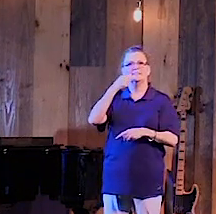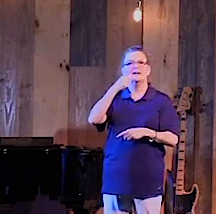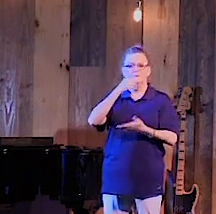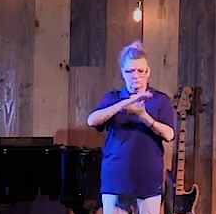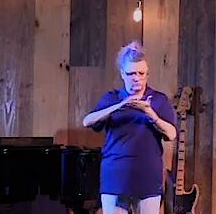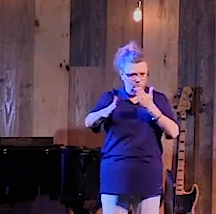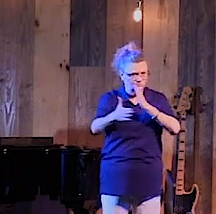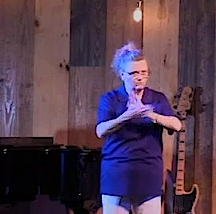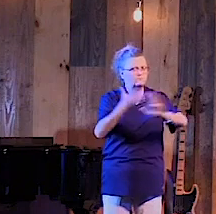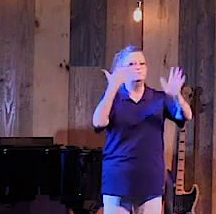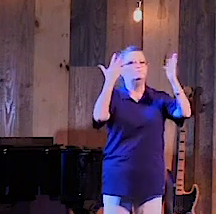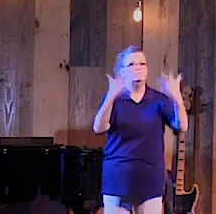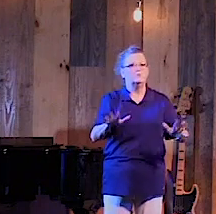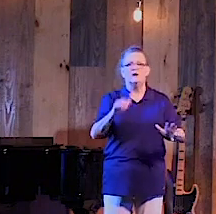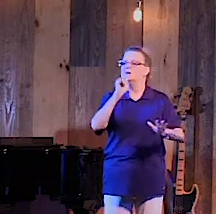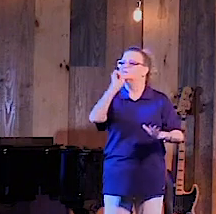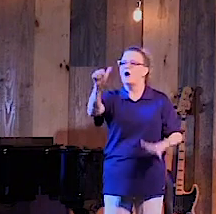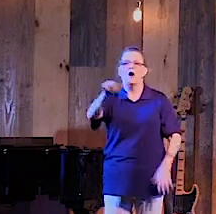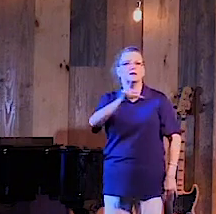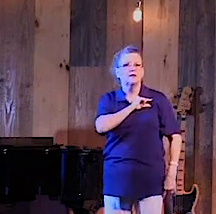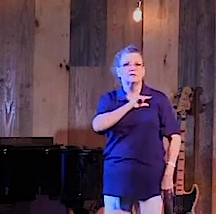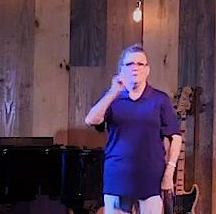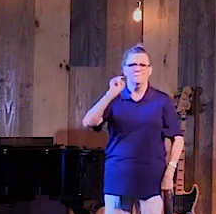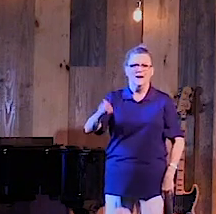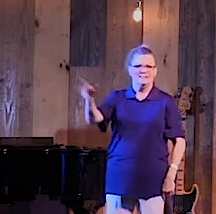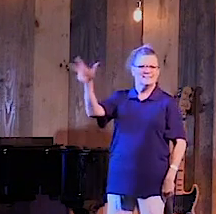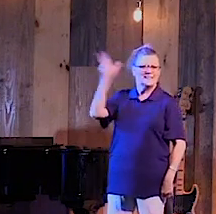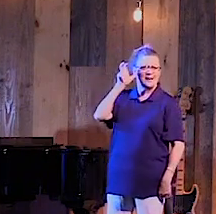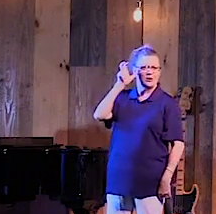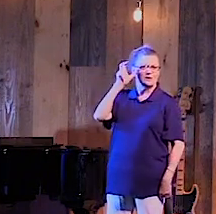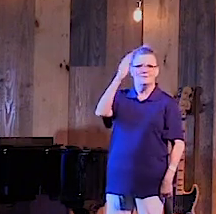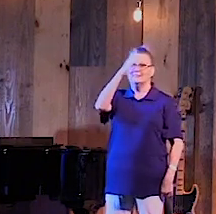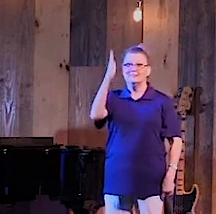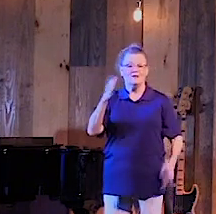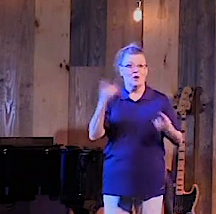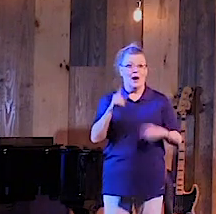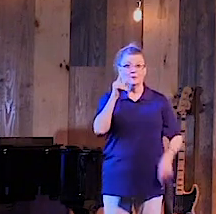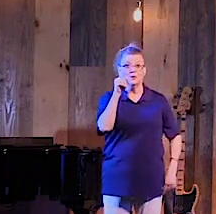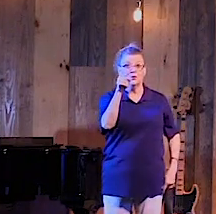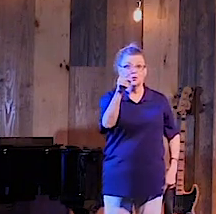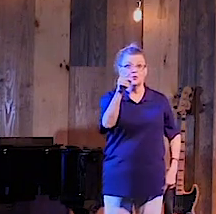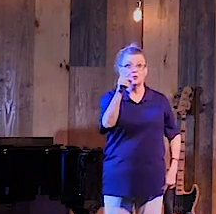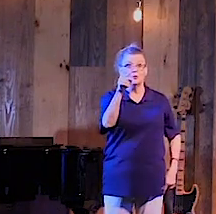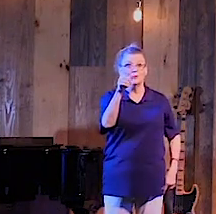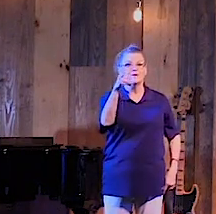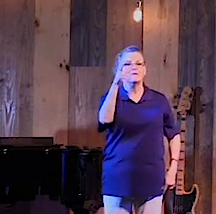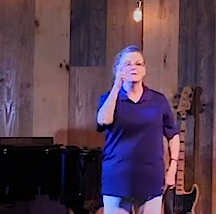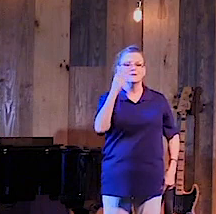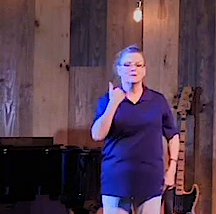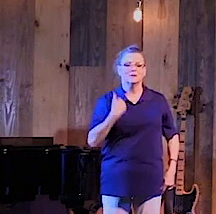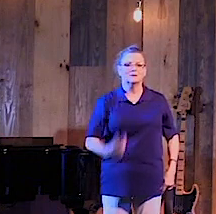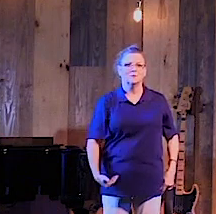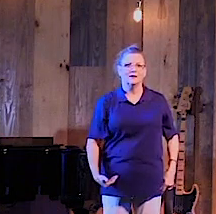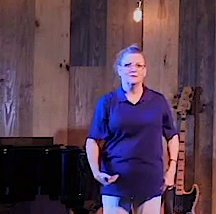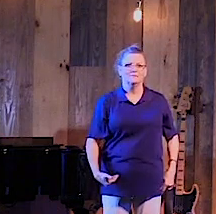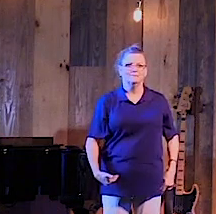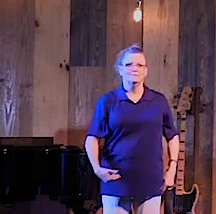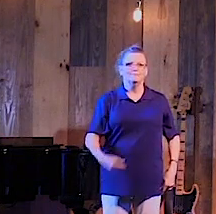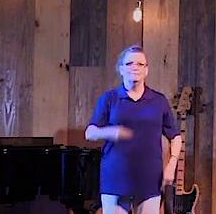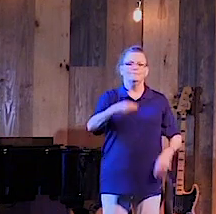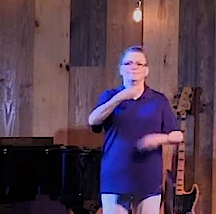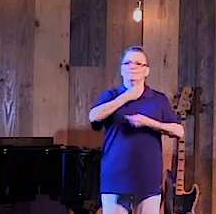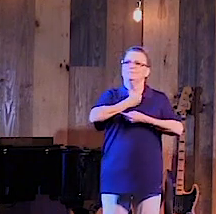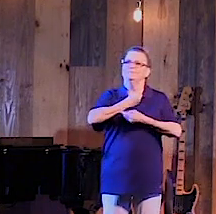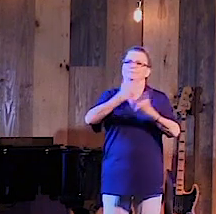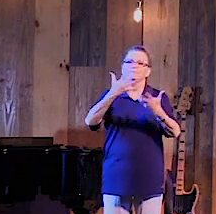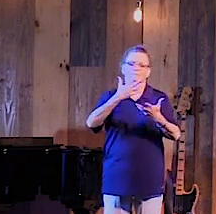to us not guilty, we have to hear that. And if that's never happened to you, listen to me, beloved. I mean this from the most sincere